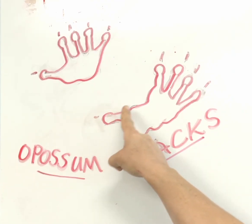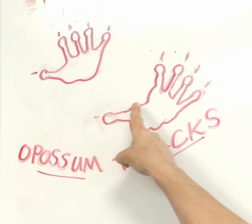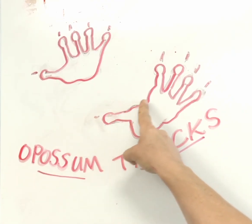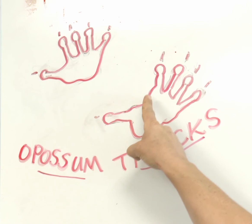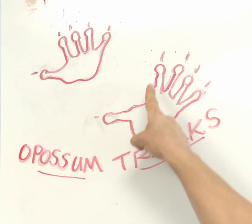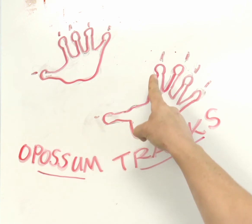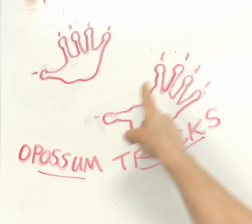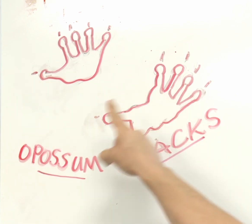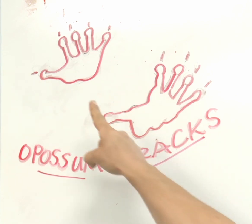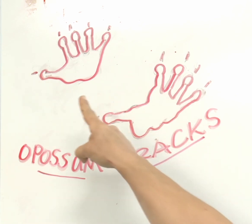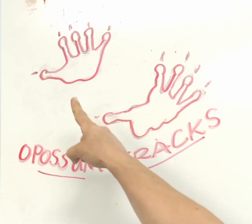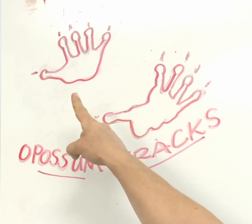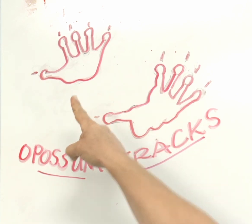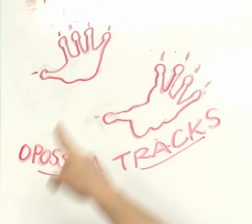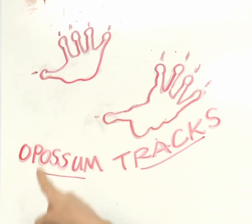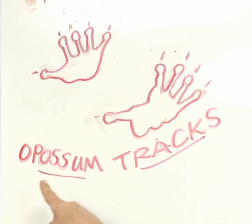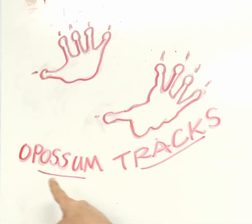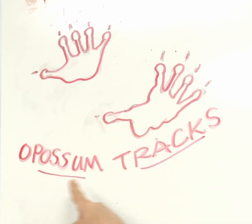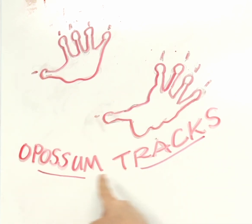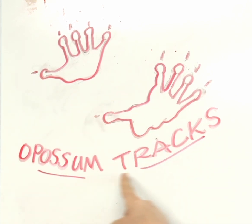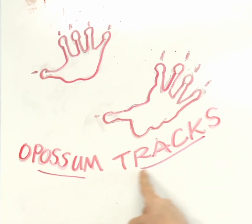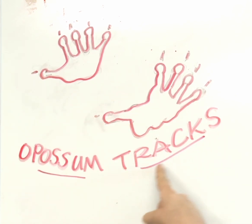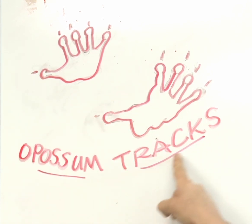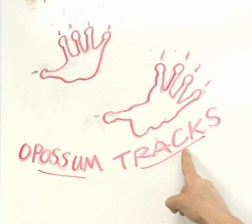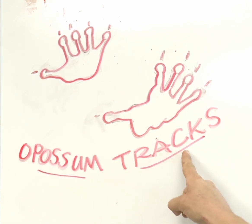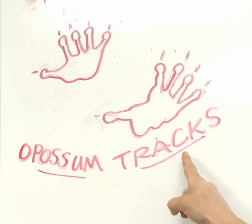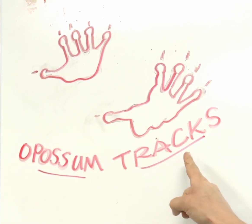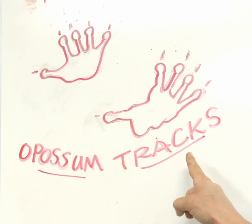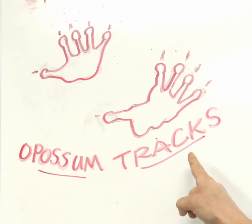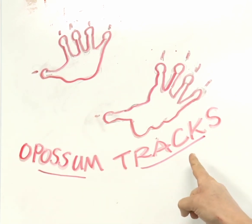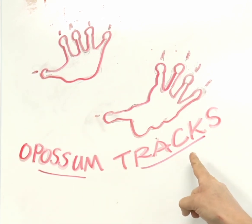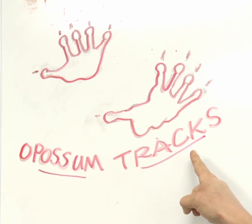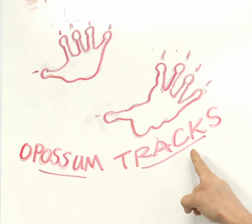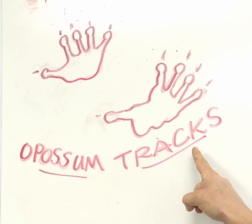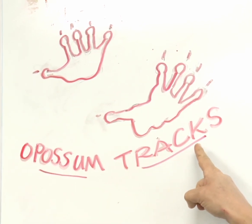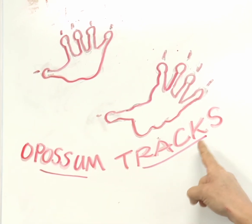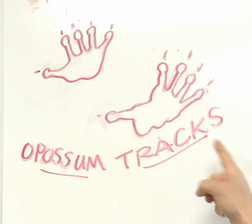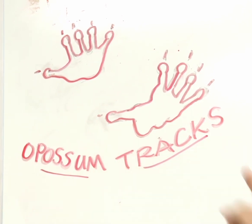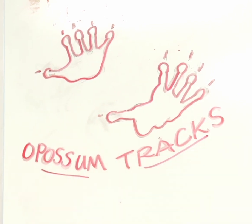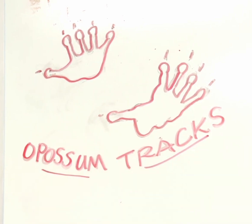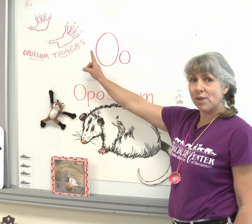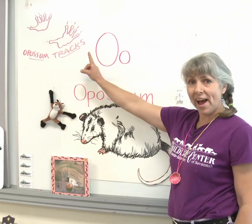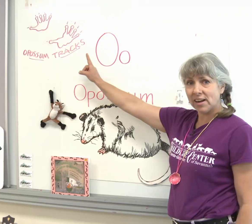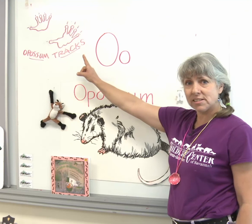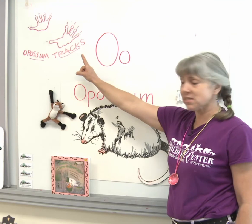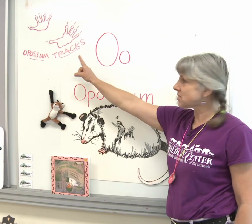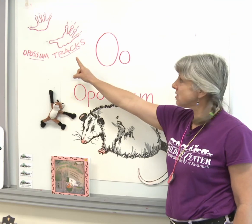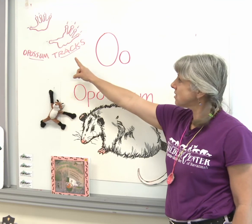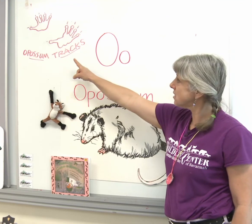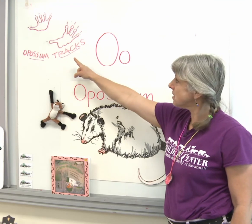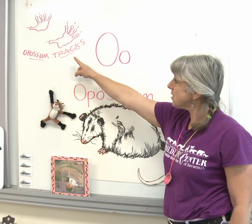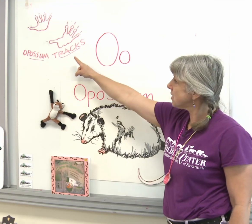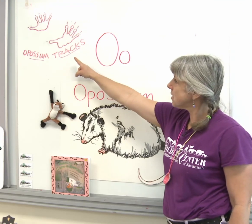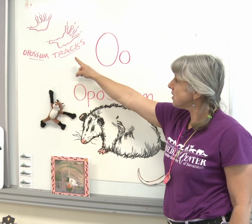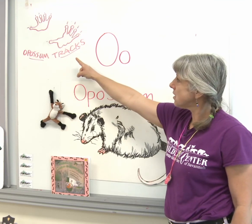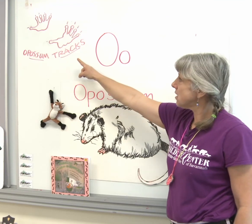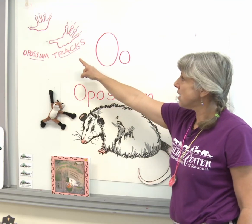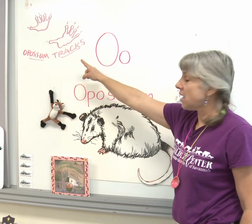hand. So I have a picture up here of opossum tracks. If